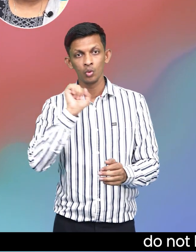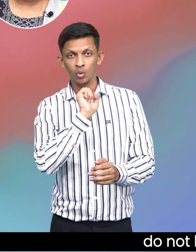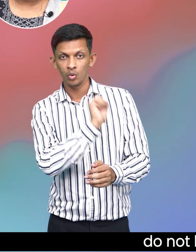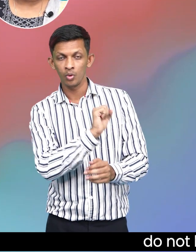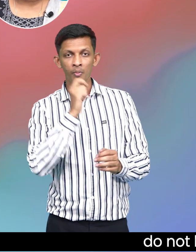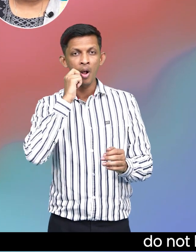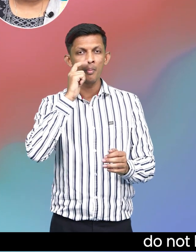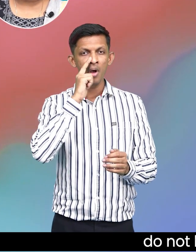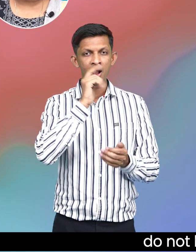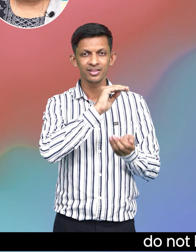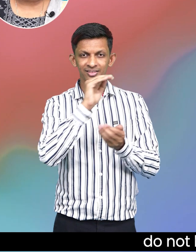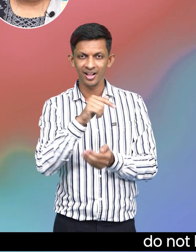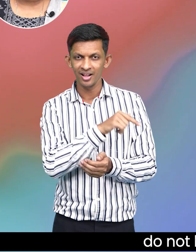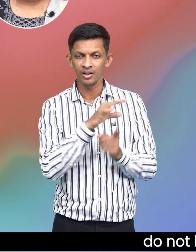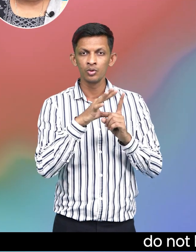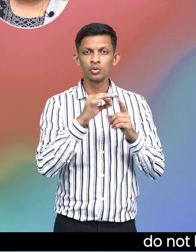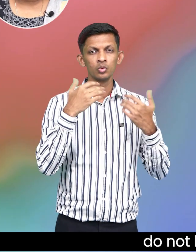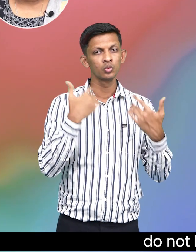preschool facilities.